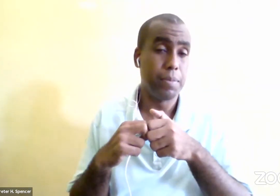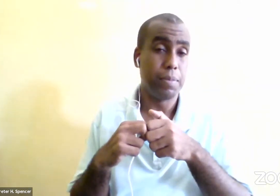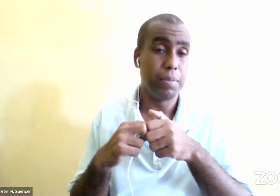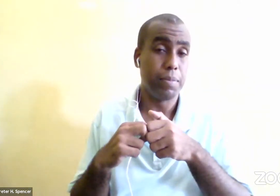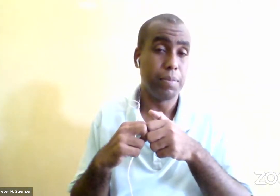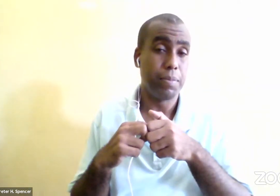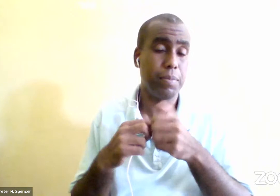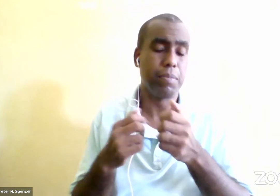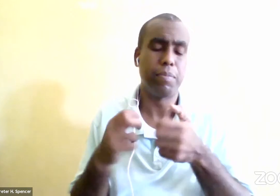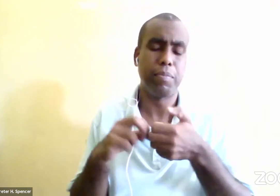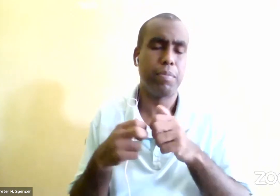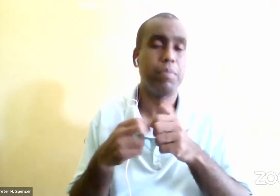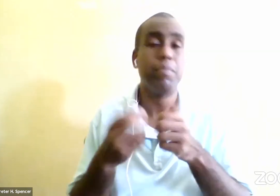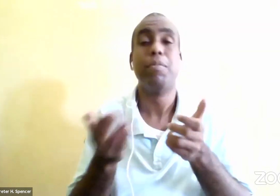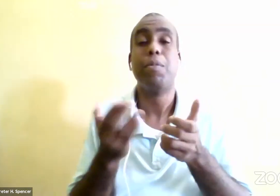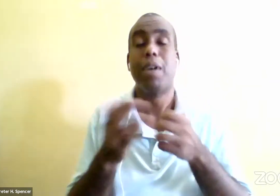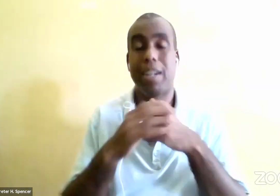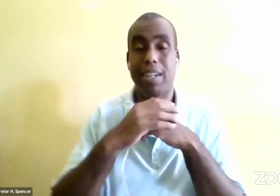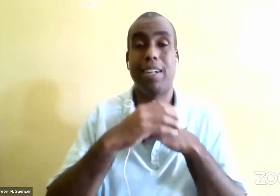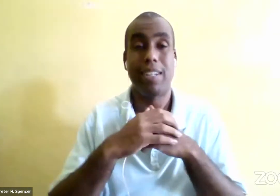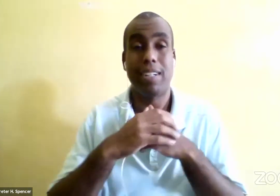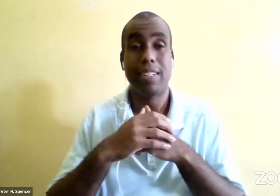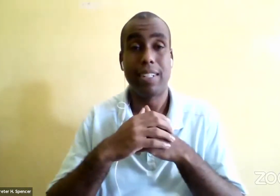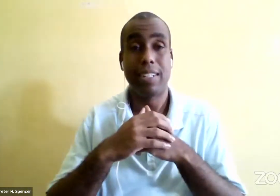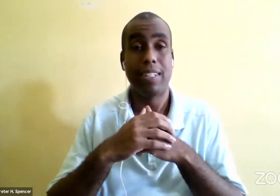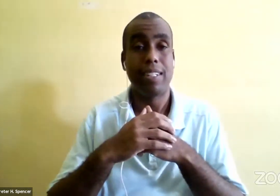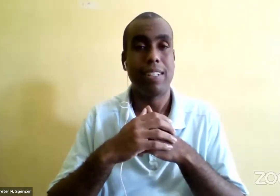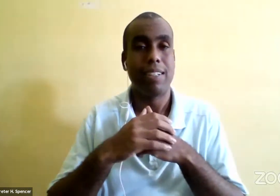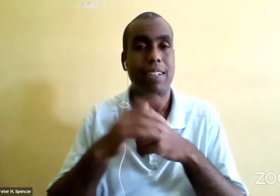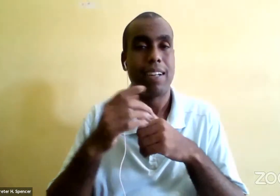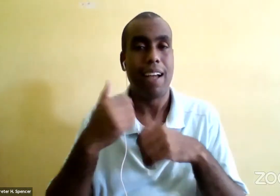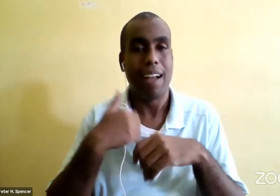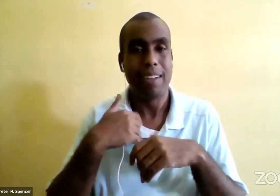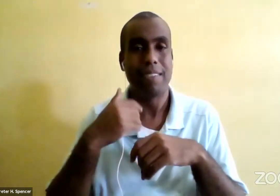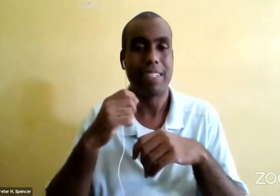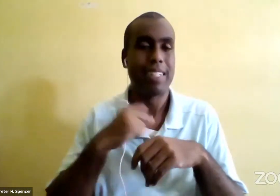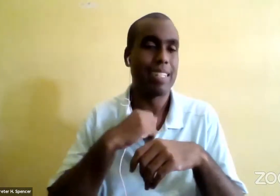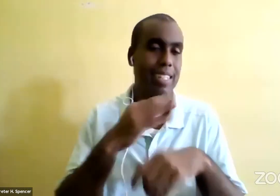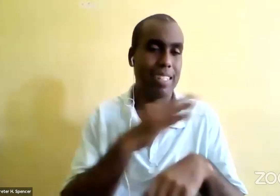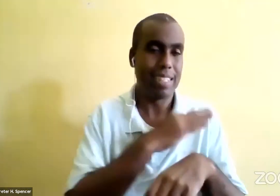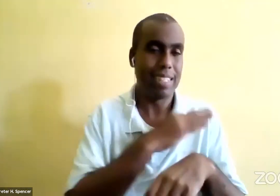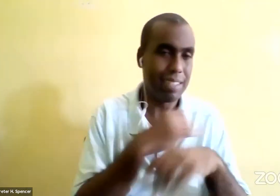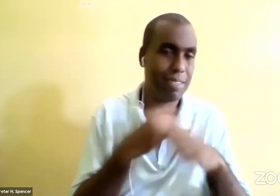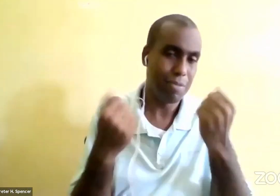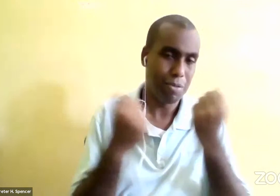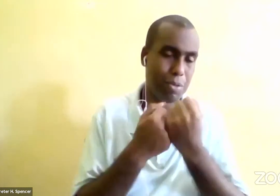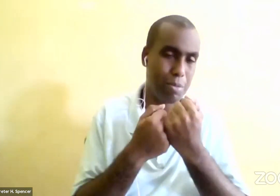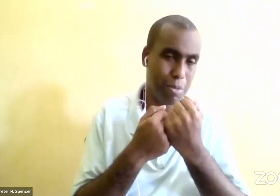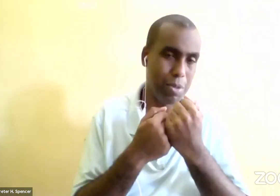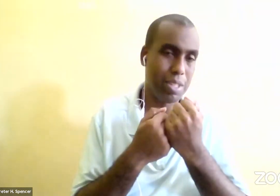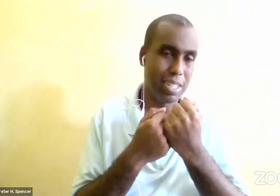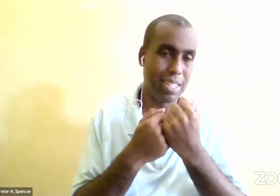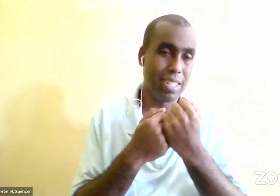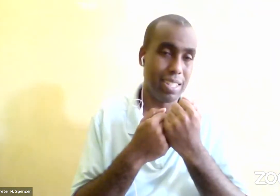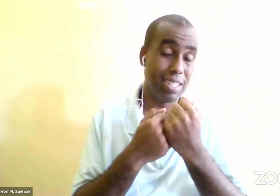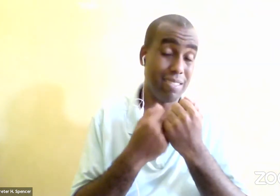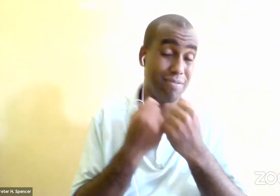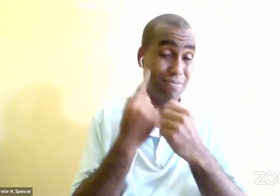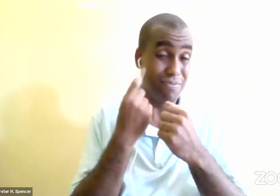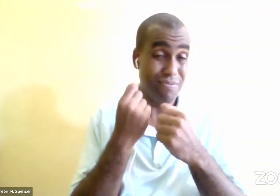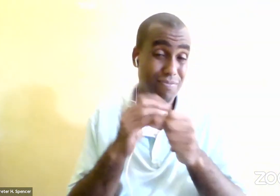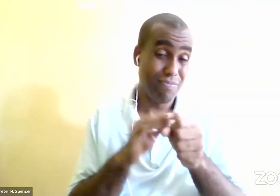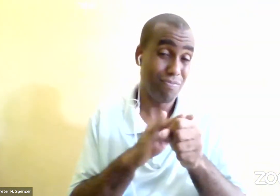getting as much cooperation from staff, because in the context of COVID, I think